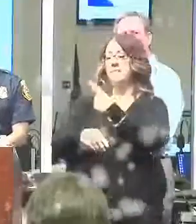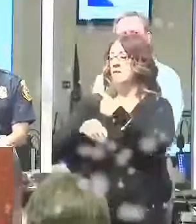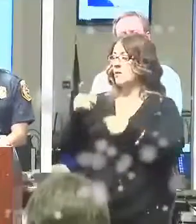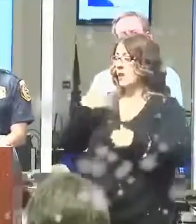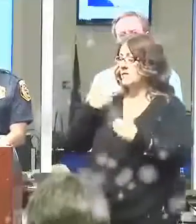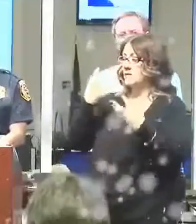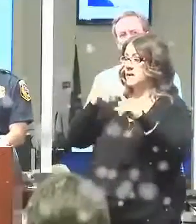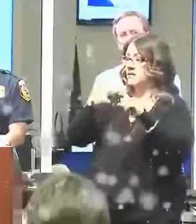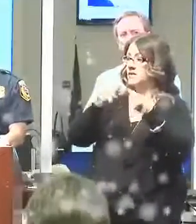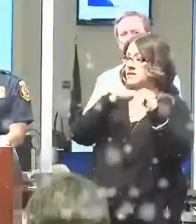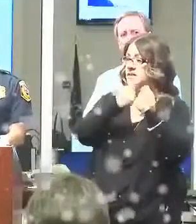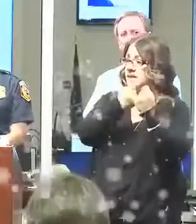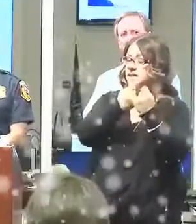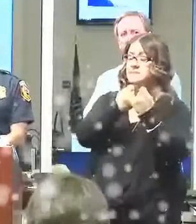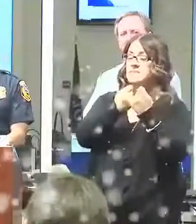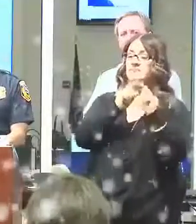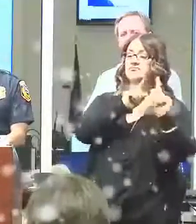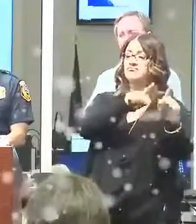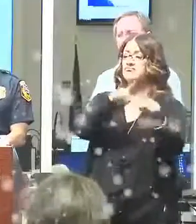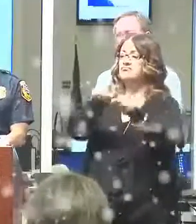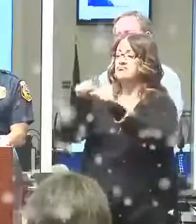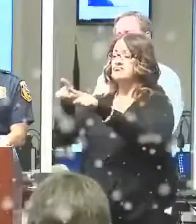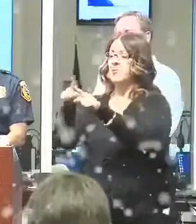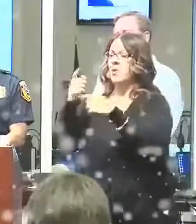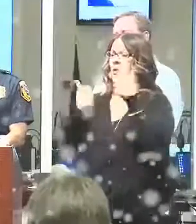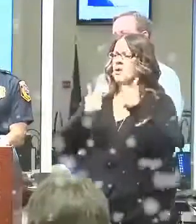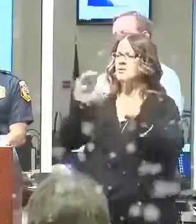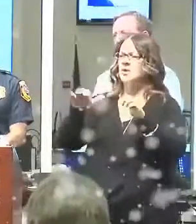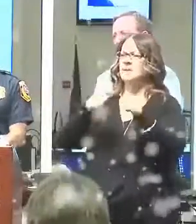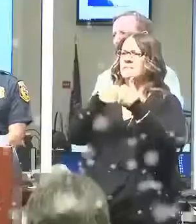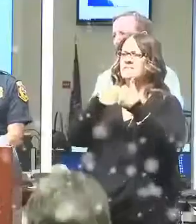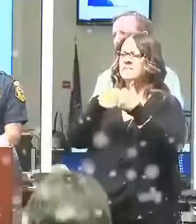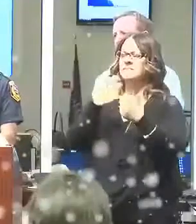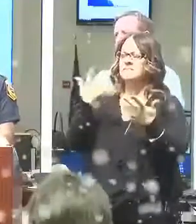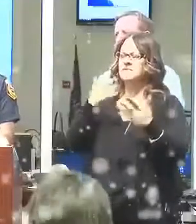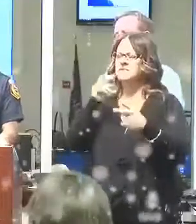now. So what seems to be the biggest challenge for you at this moment?